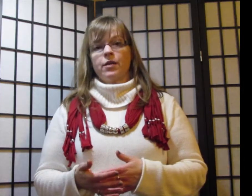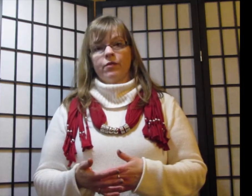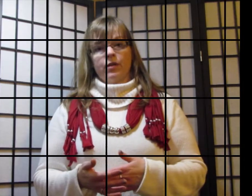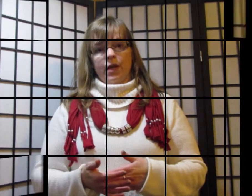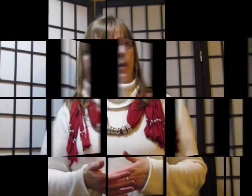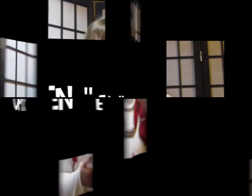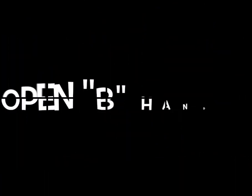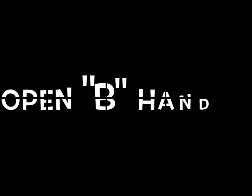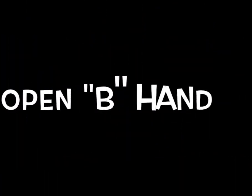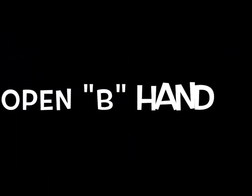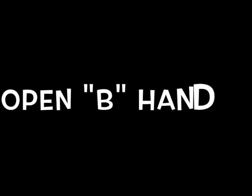different signs.